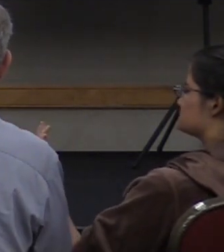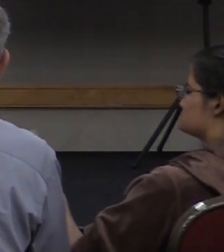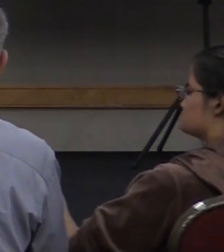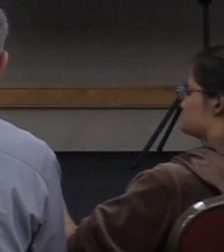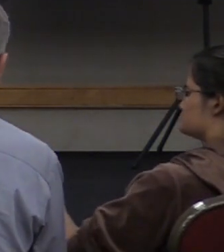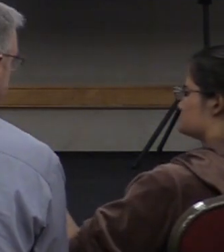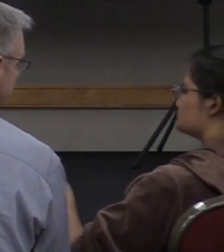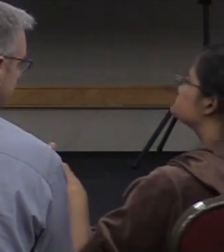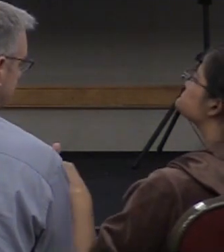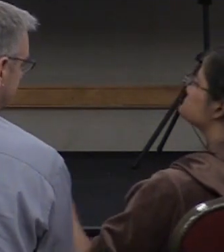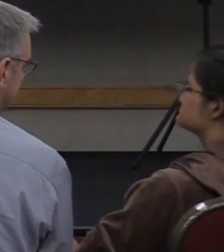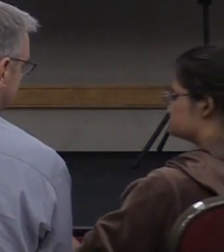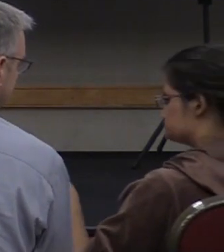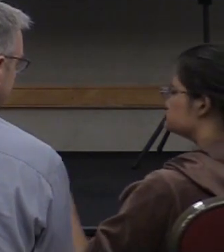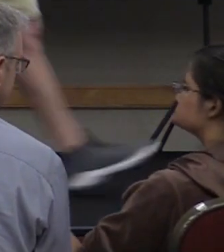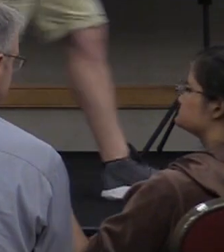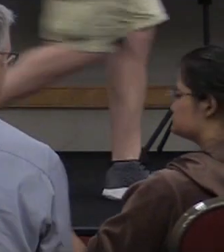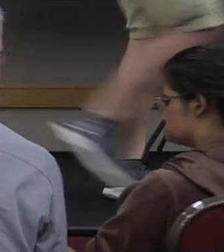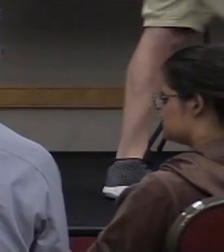again.